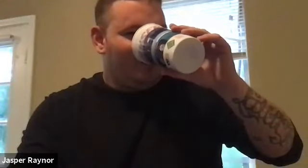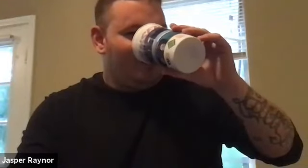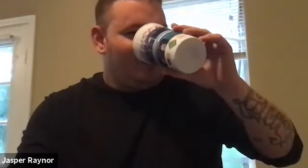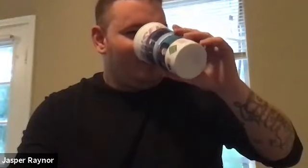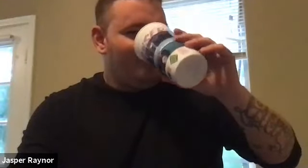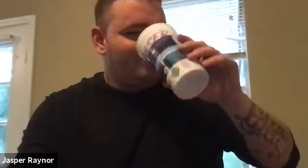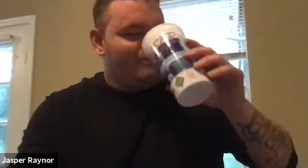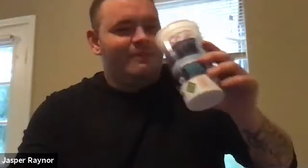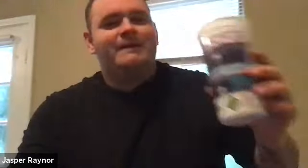here, so.